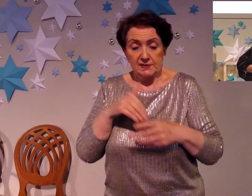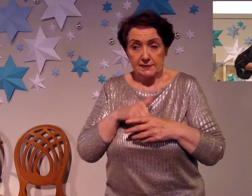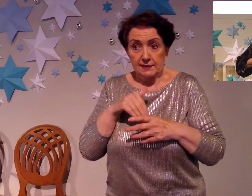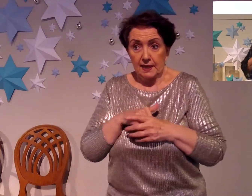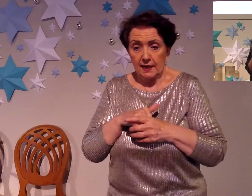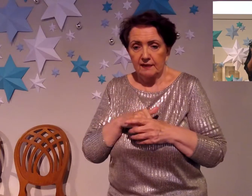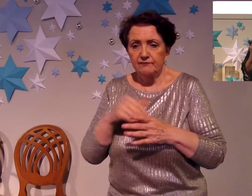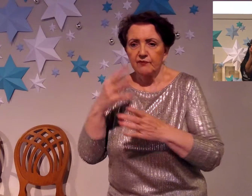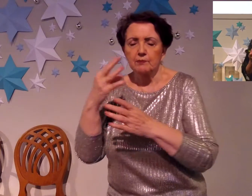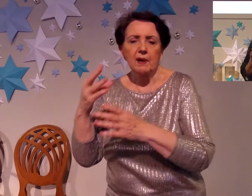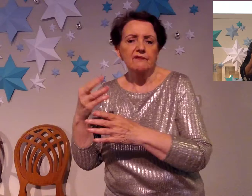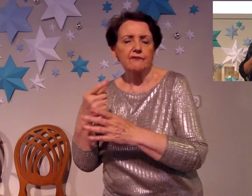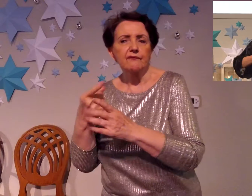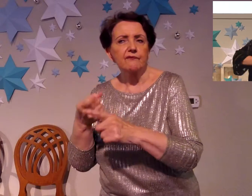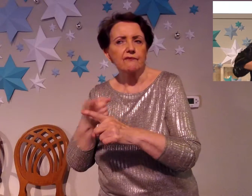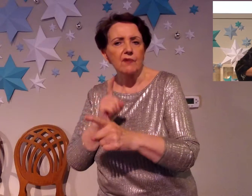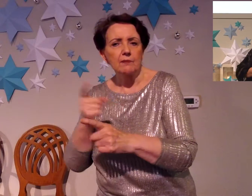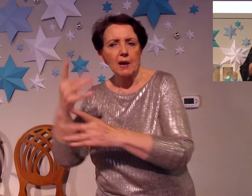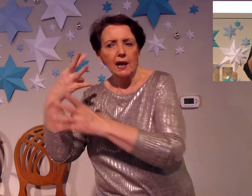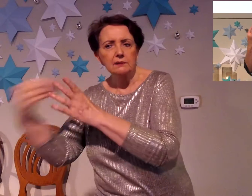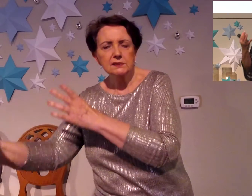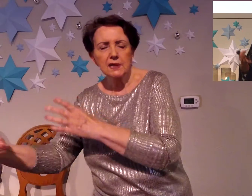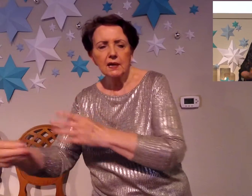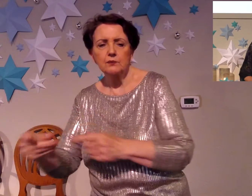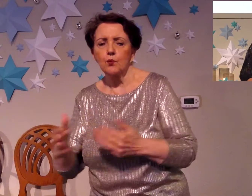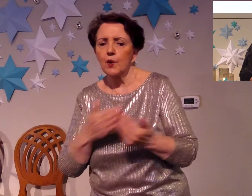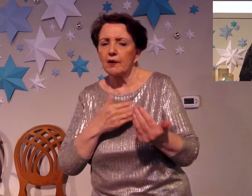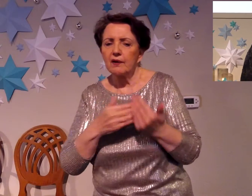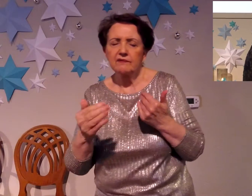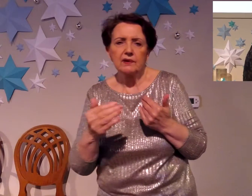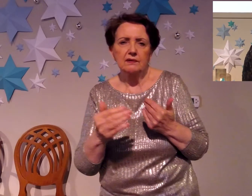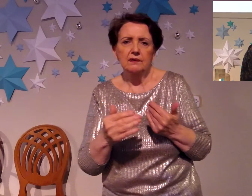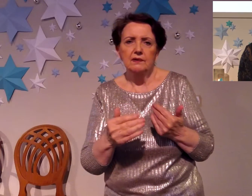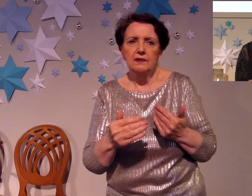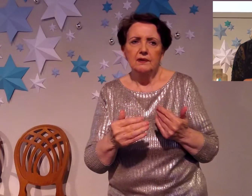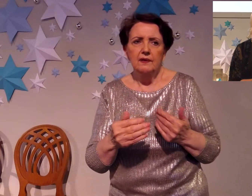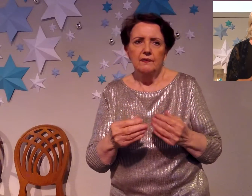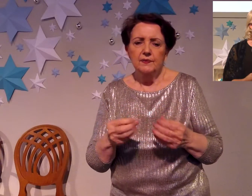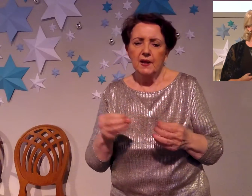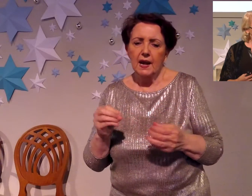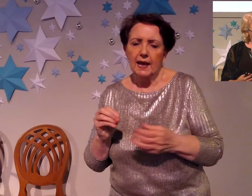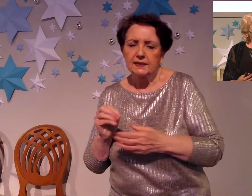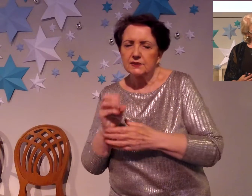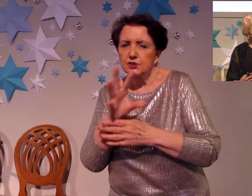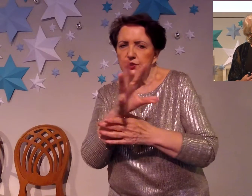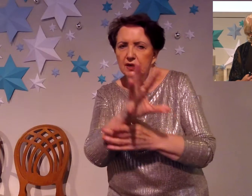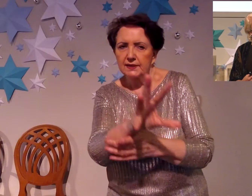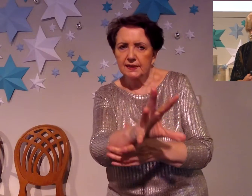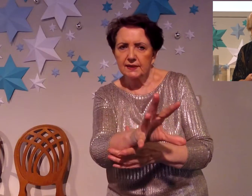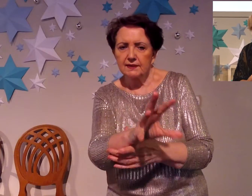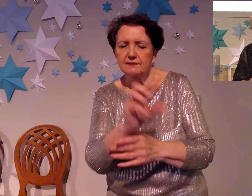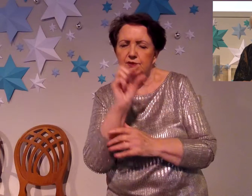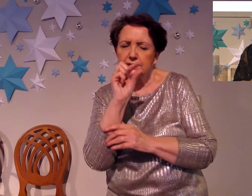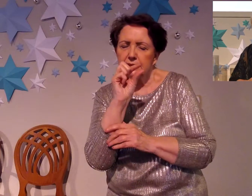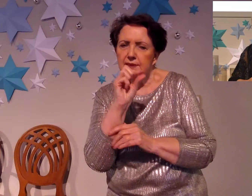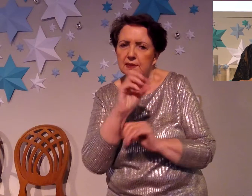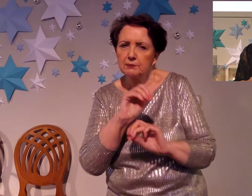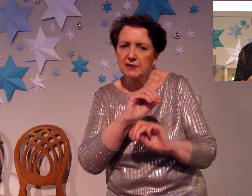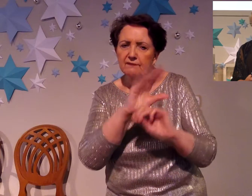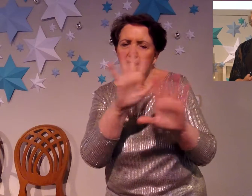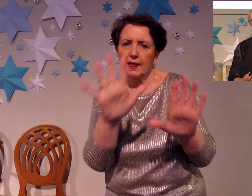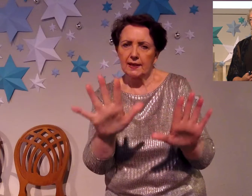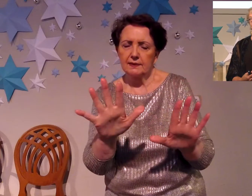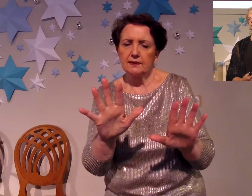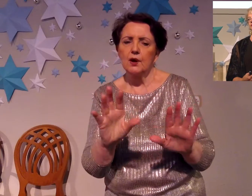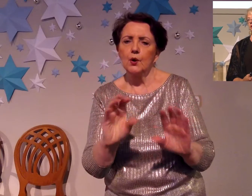from without, wherever that light happens to be pouring itself through us, there's that little bit of